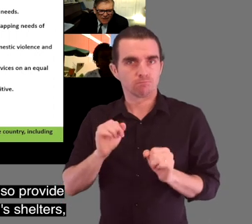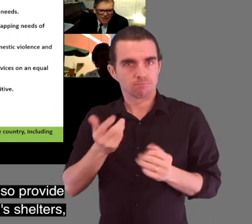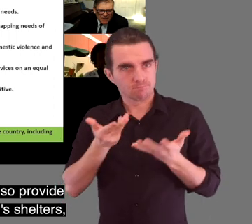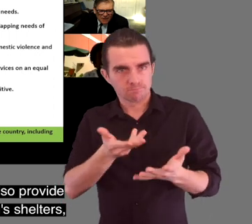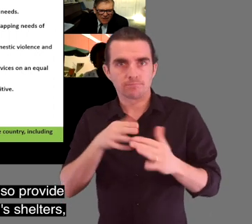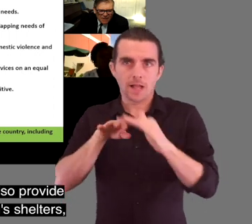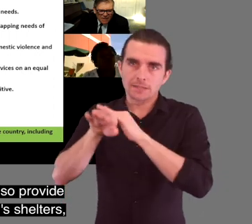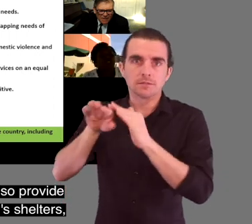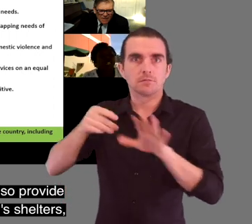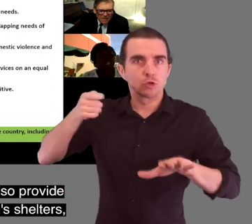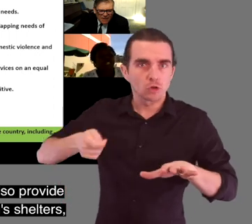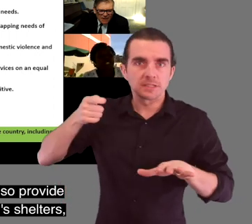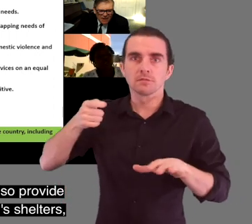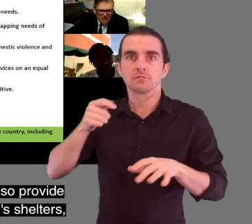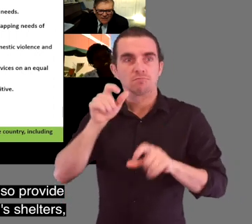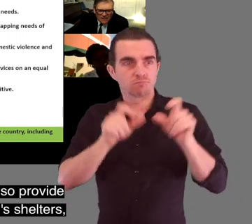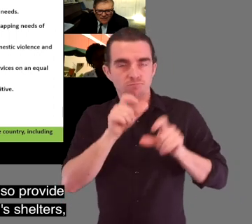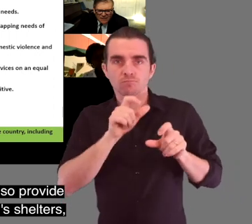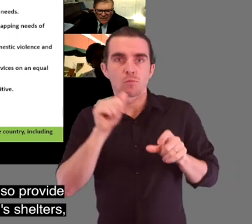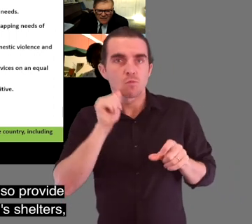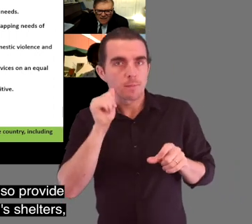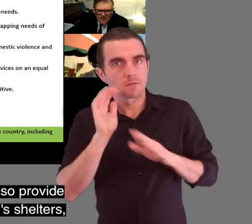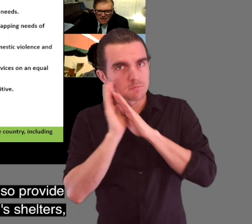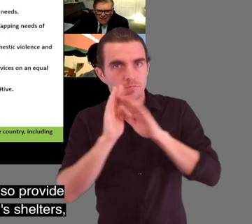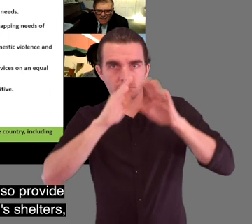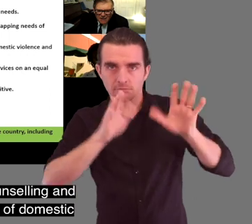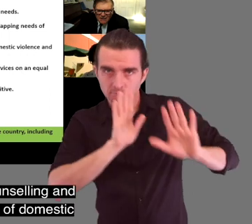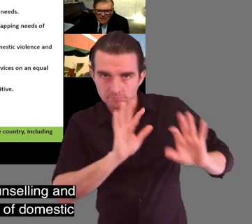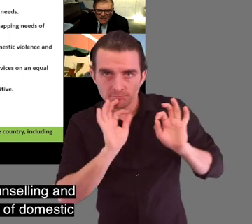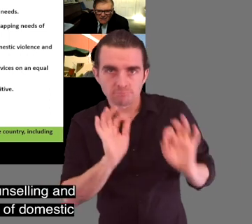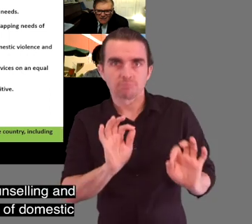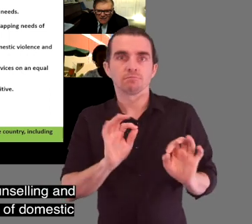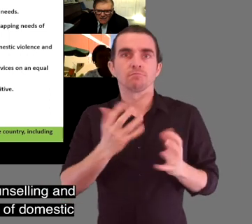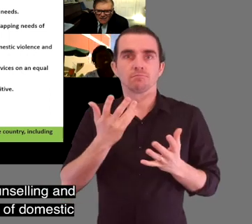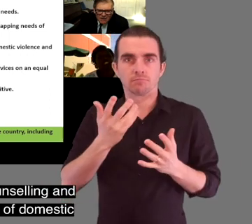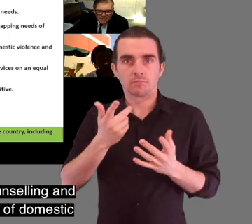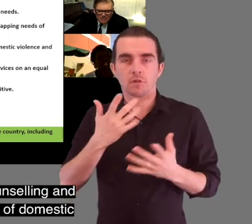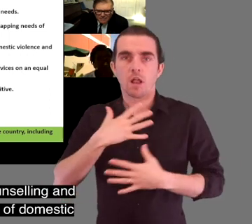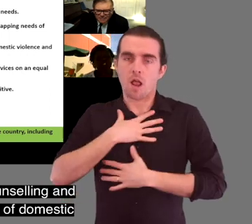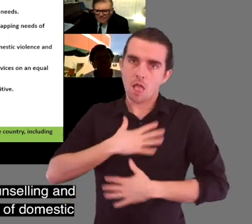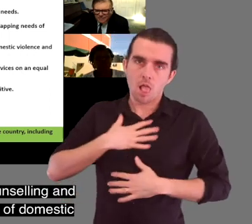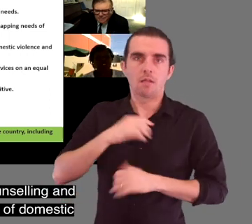should also provide access to justice, women's shelter, social workers, trauma